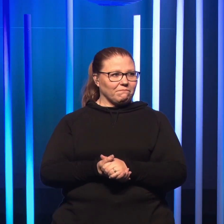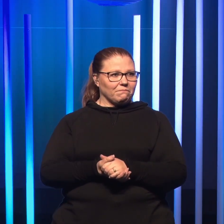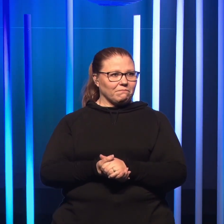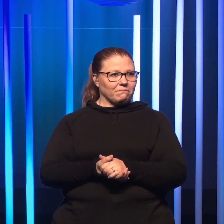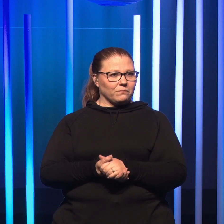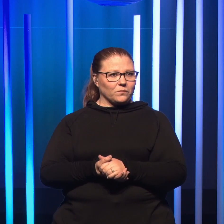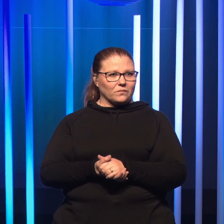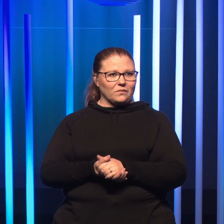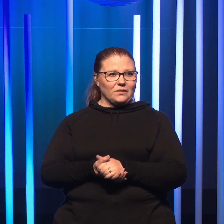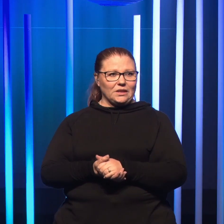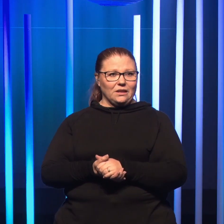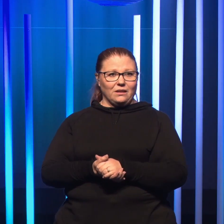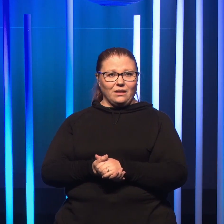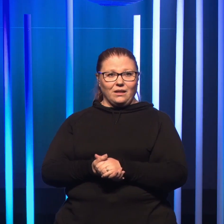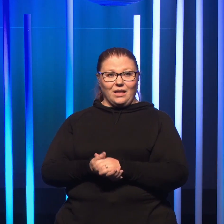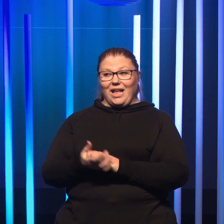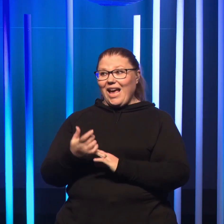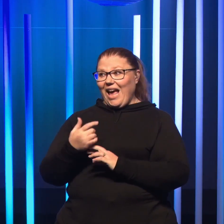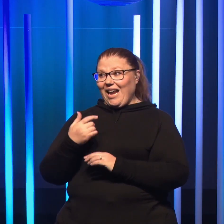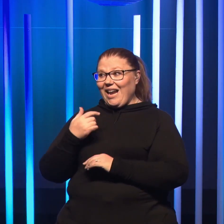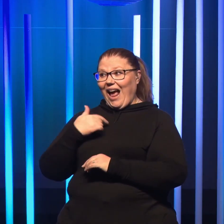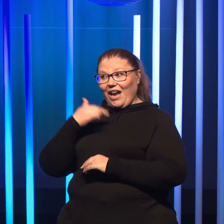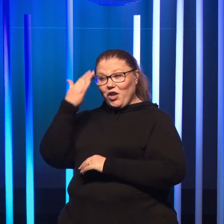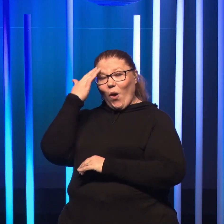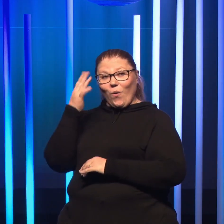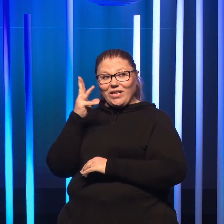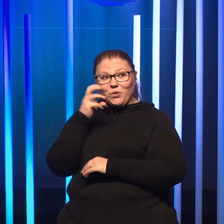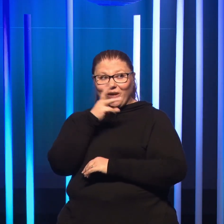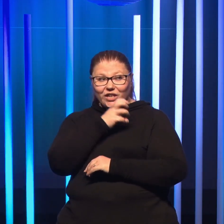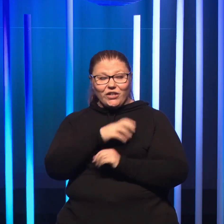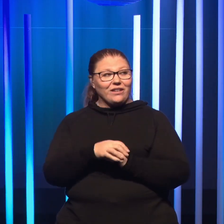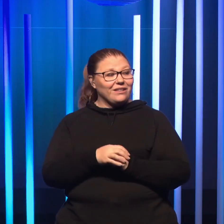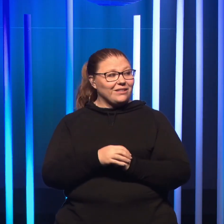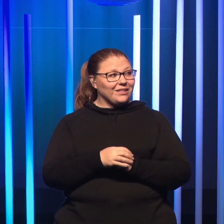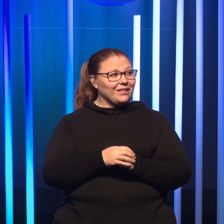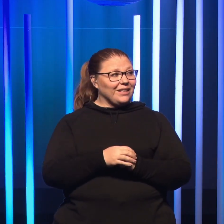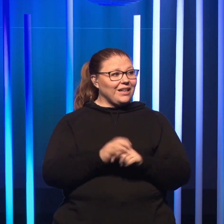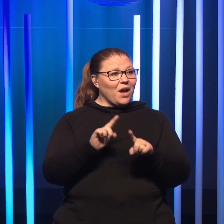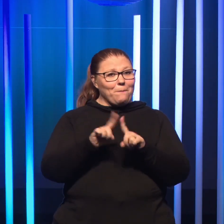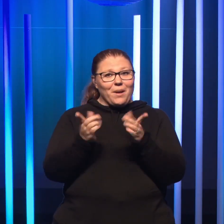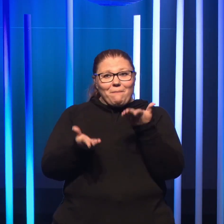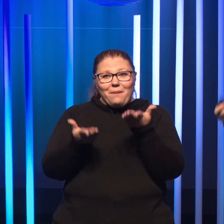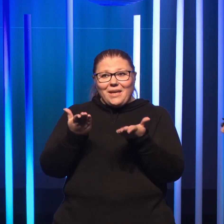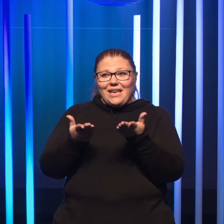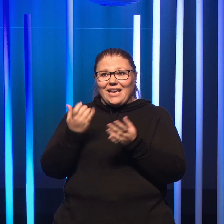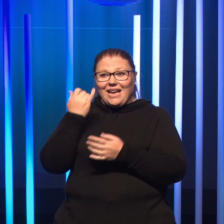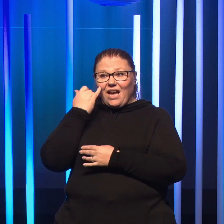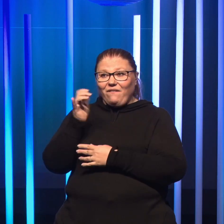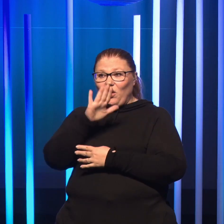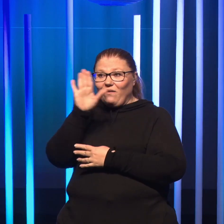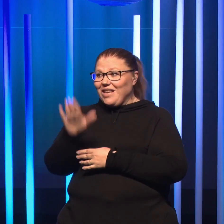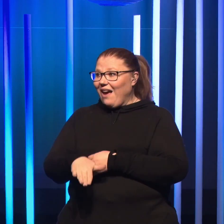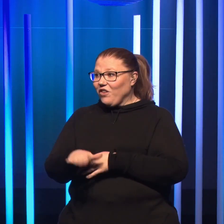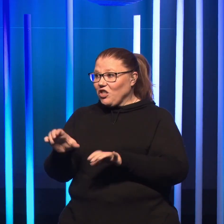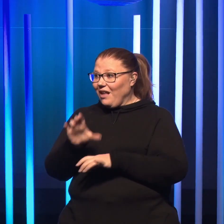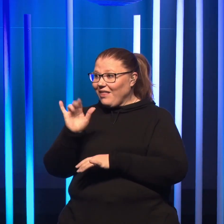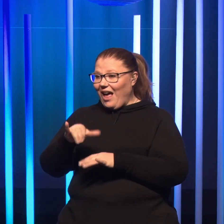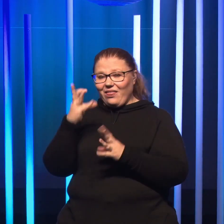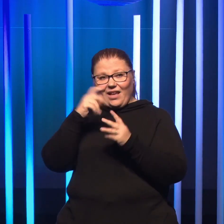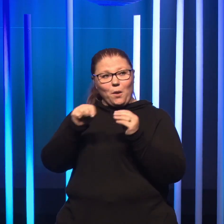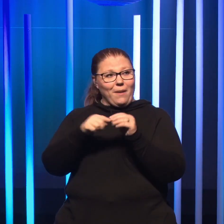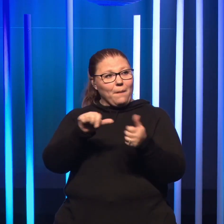And I would say, I get it, it's weird, but maybe if you've never done this, consider